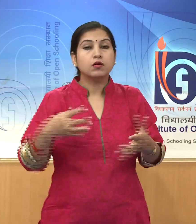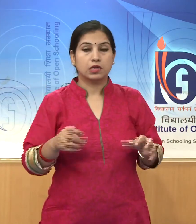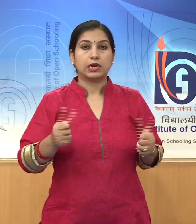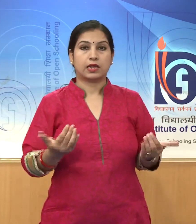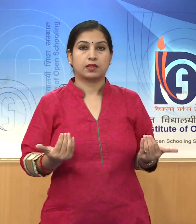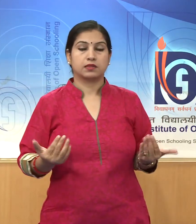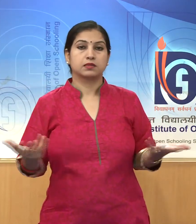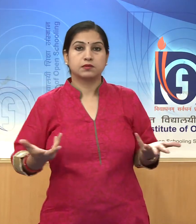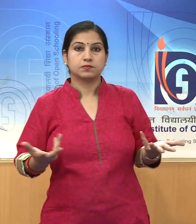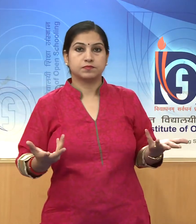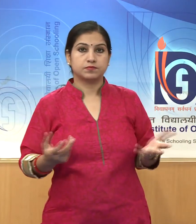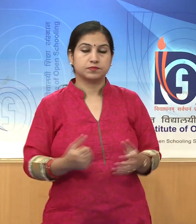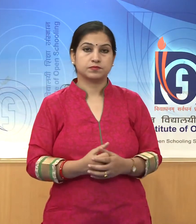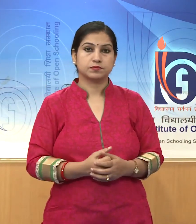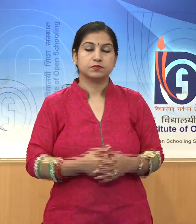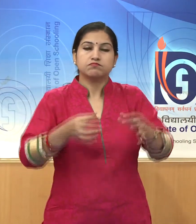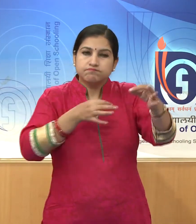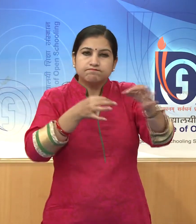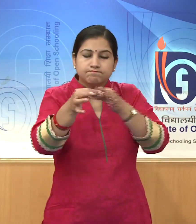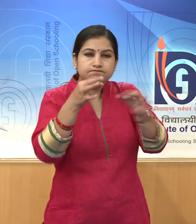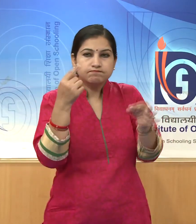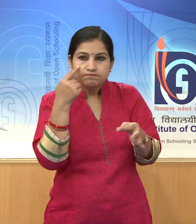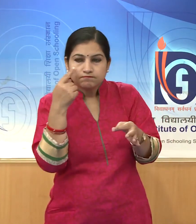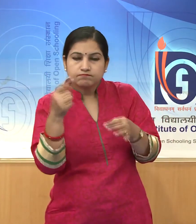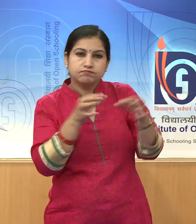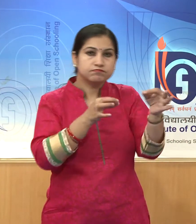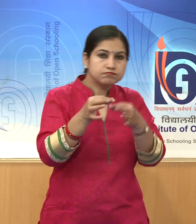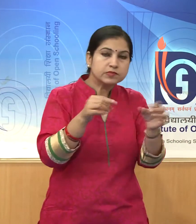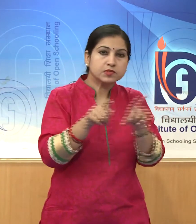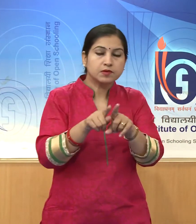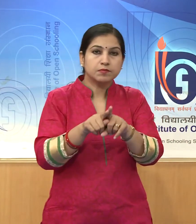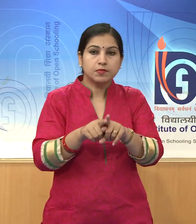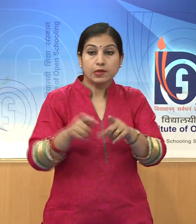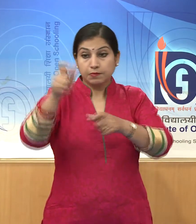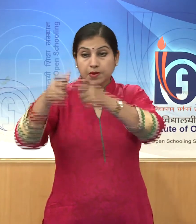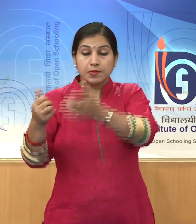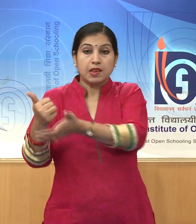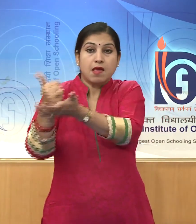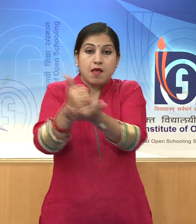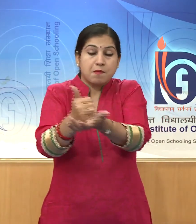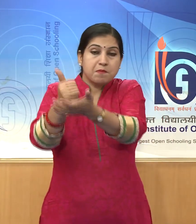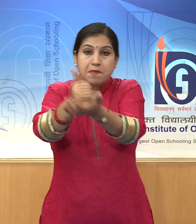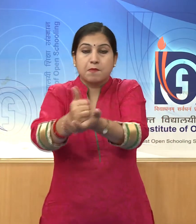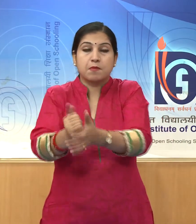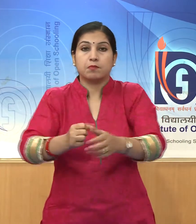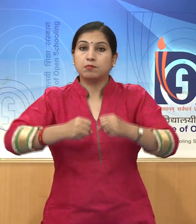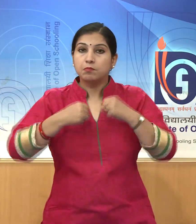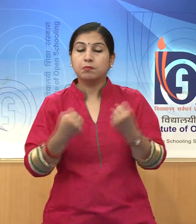able to describe the contribution of